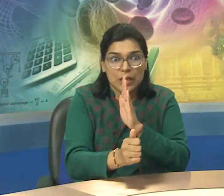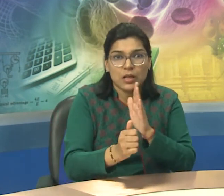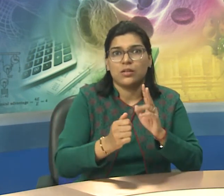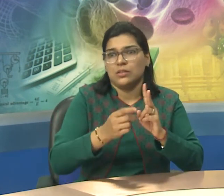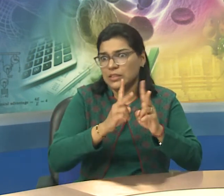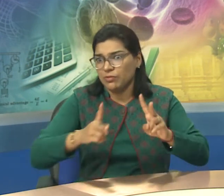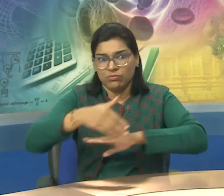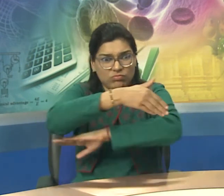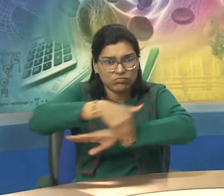outsourced,